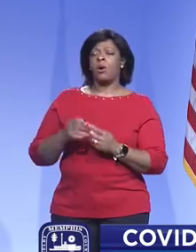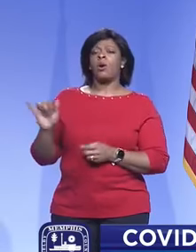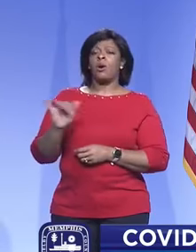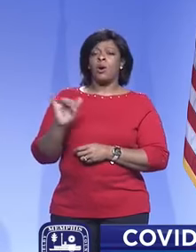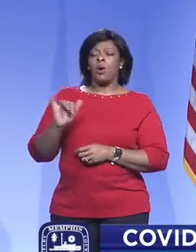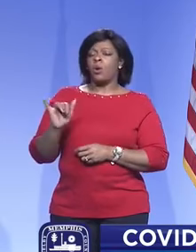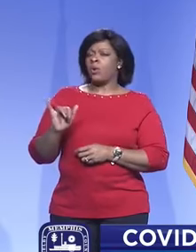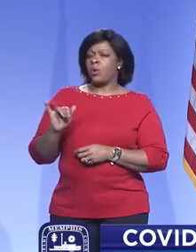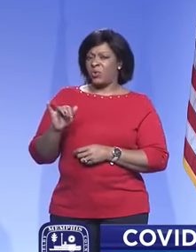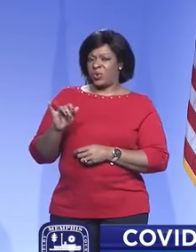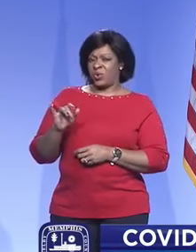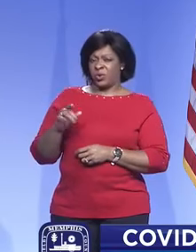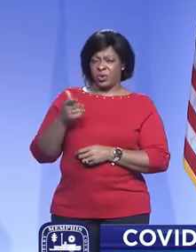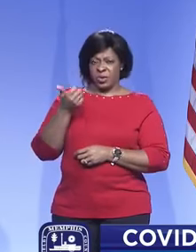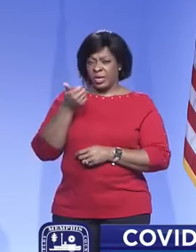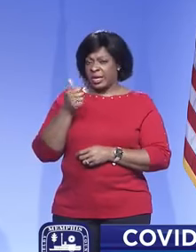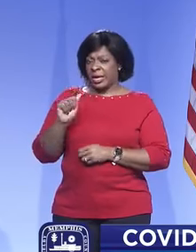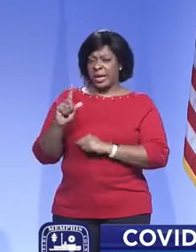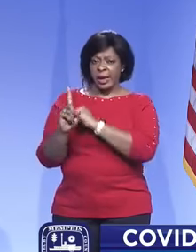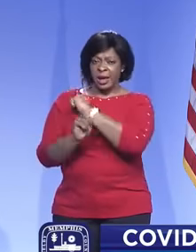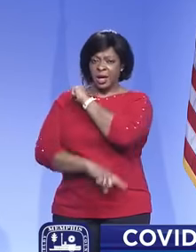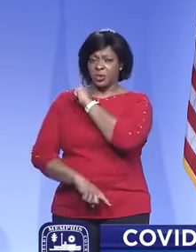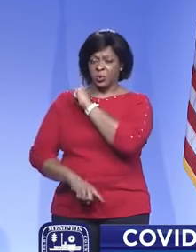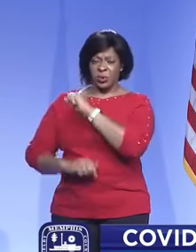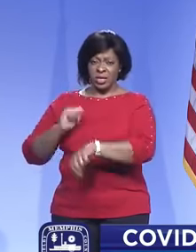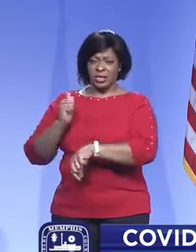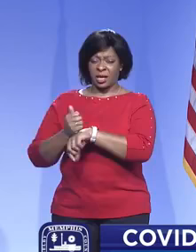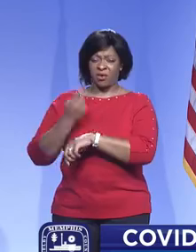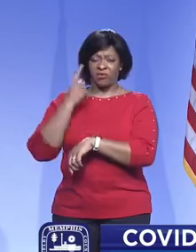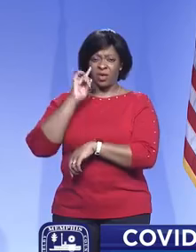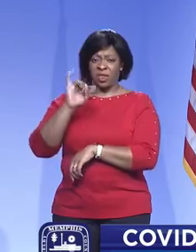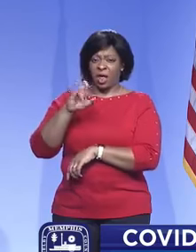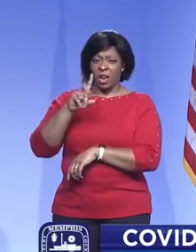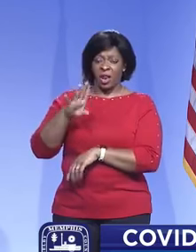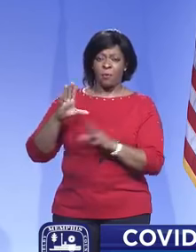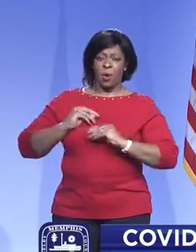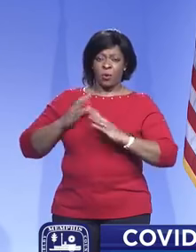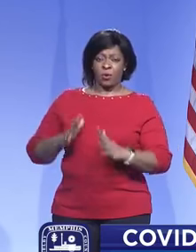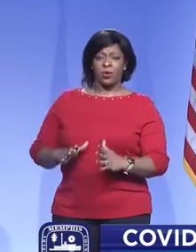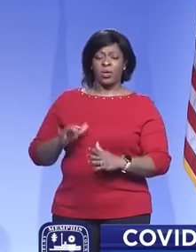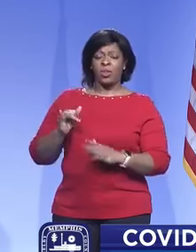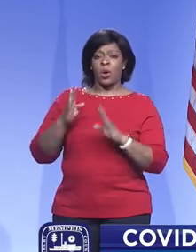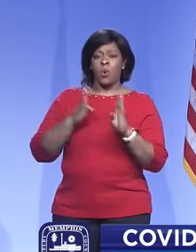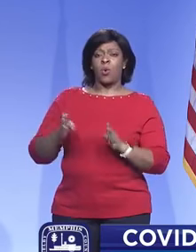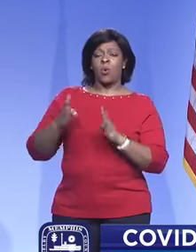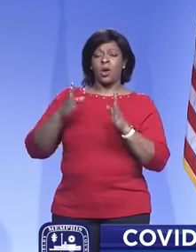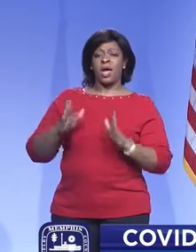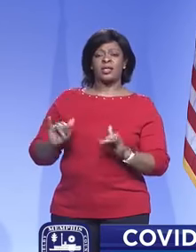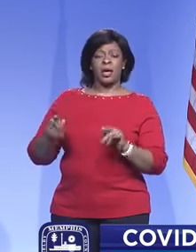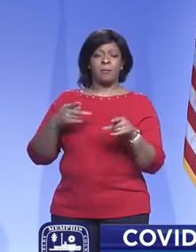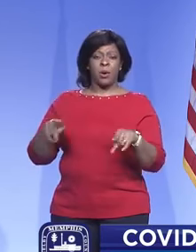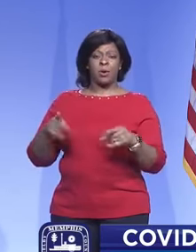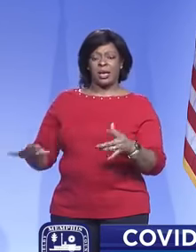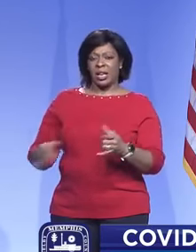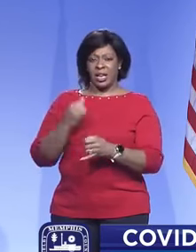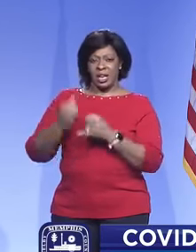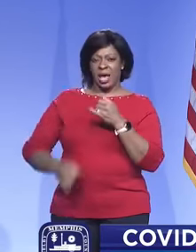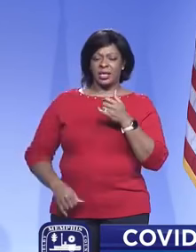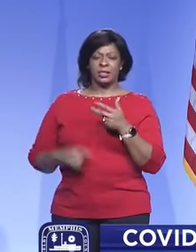also, were there any consequences there for the organizers of that party? And then